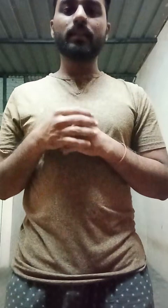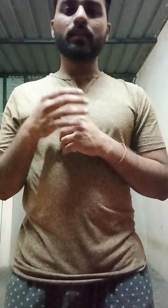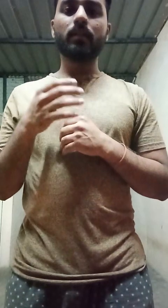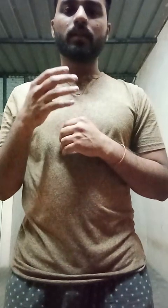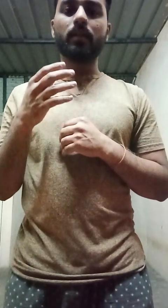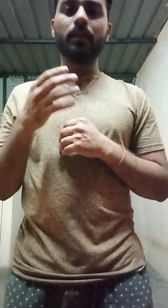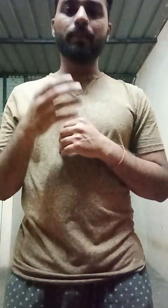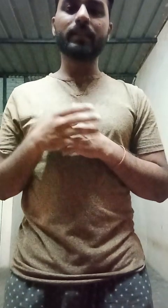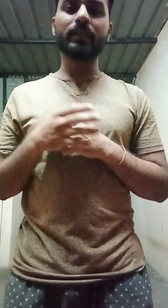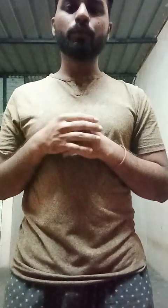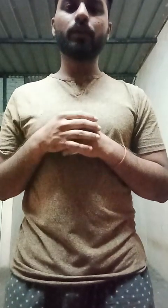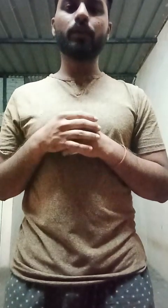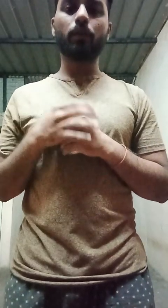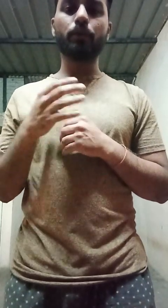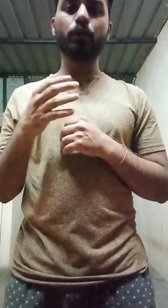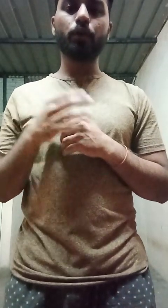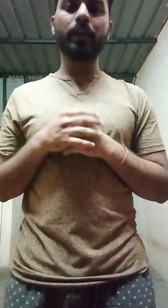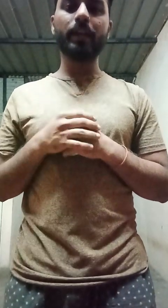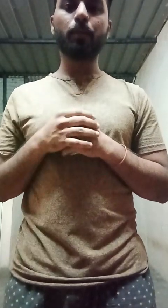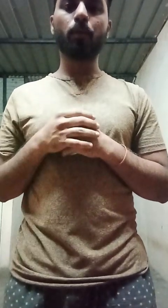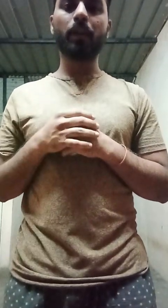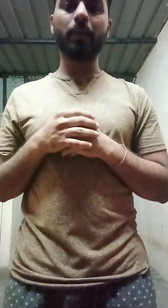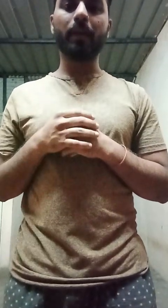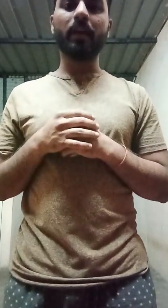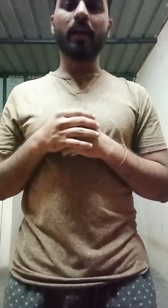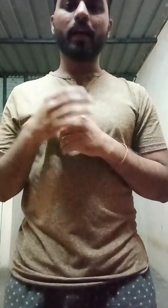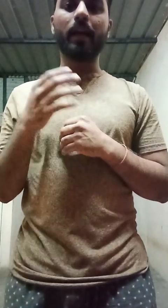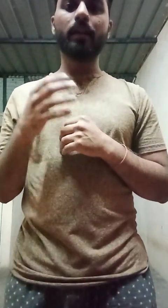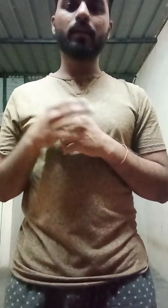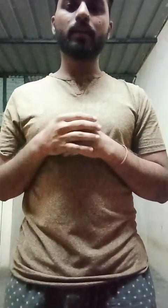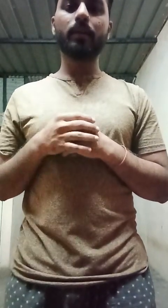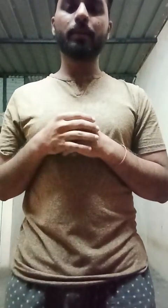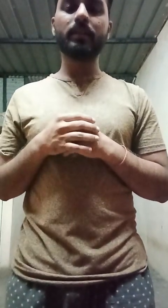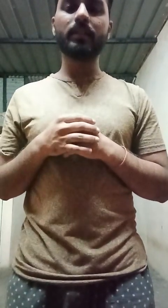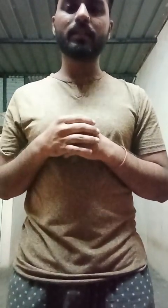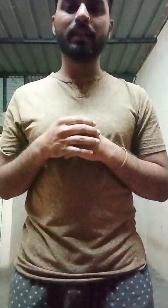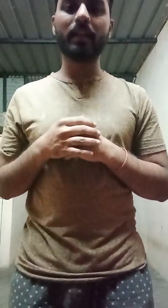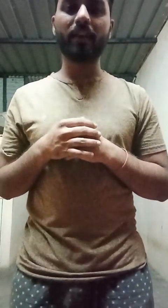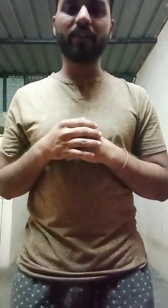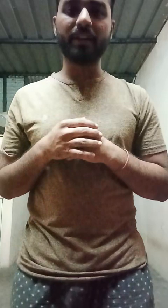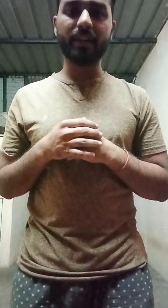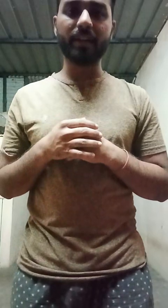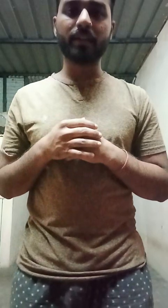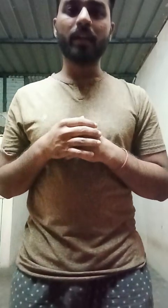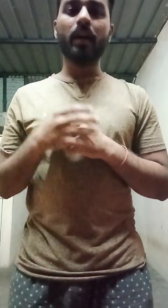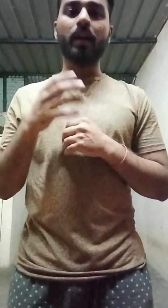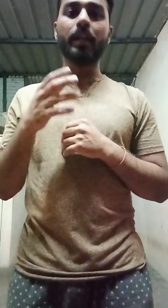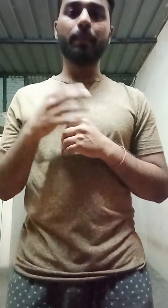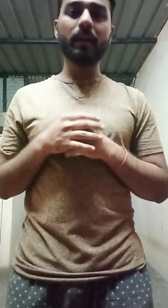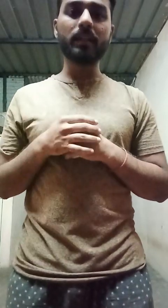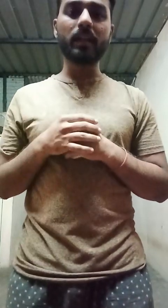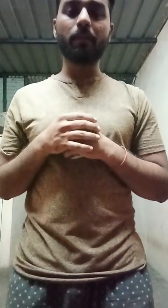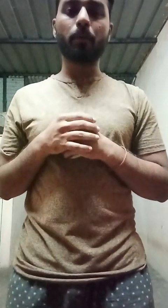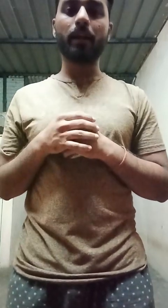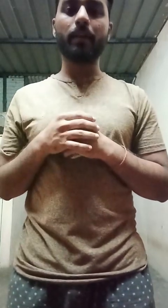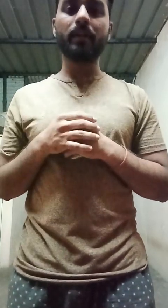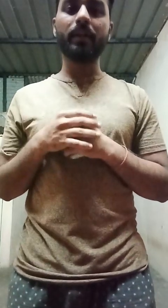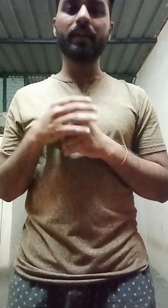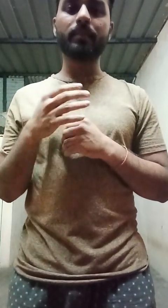a basic unit of object oriented programming and represents real life entities. A typical Java program creates